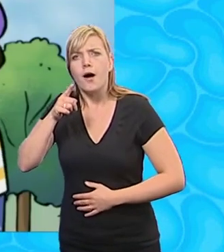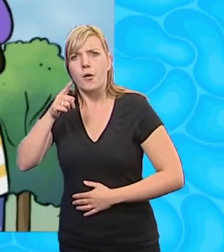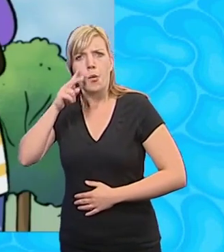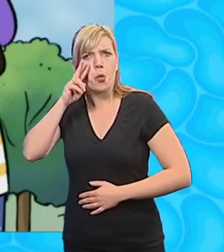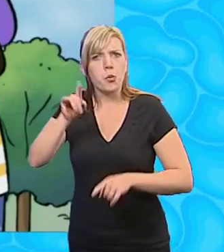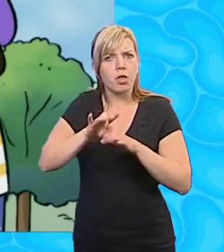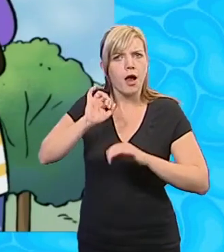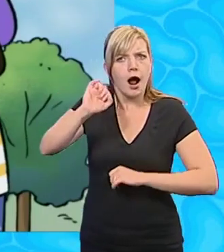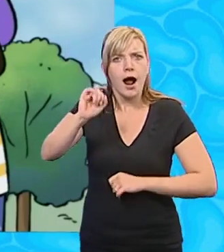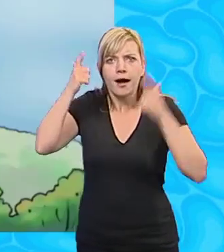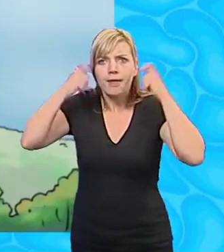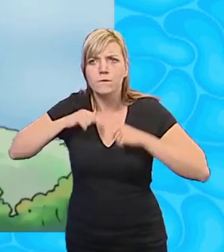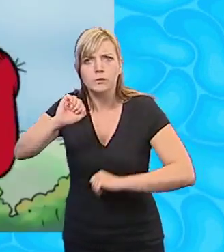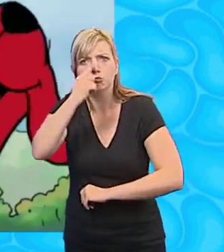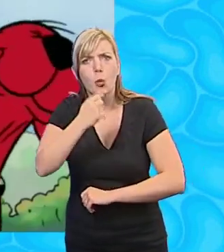That looks like Clifford's toy.